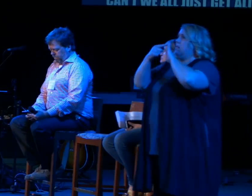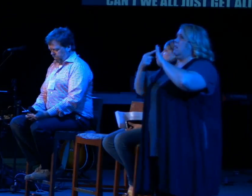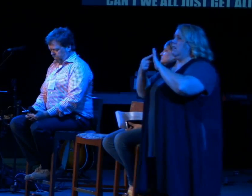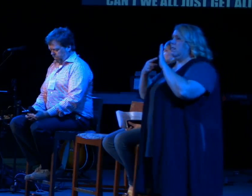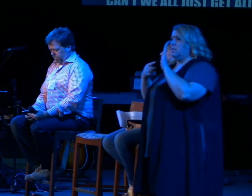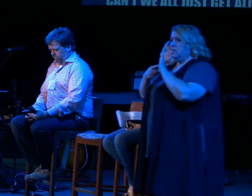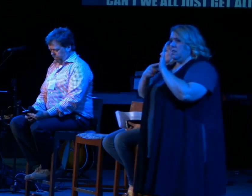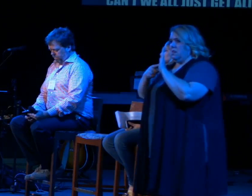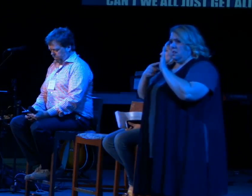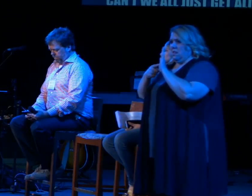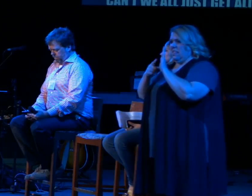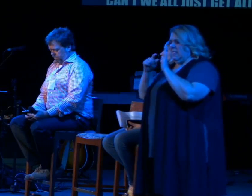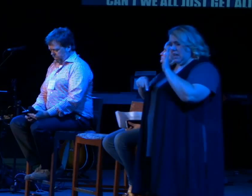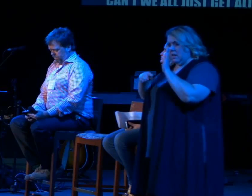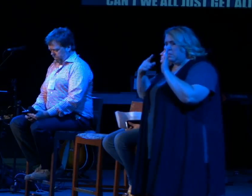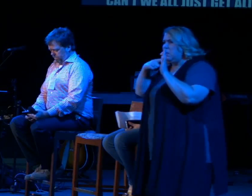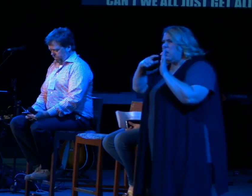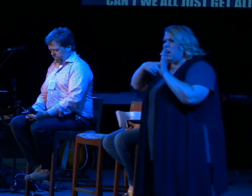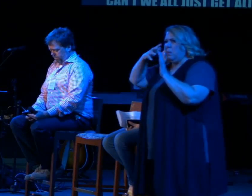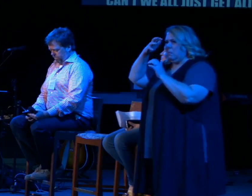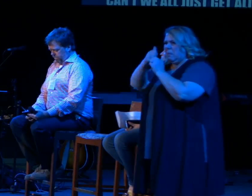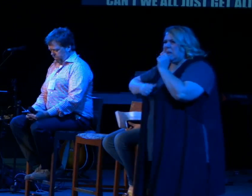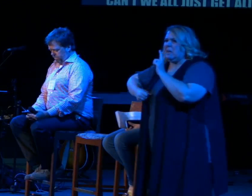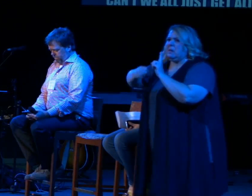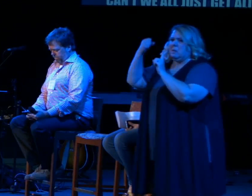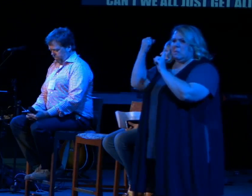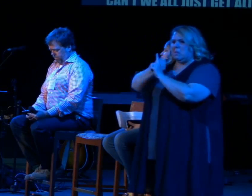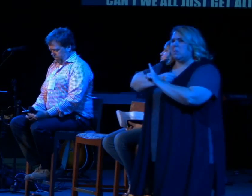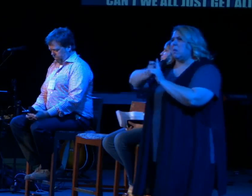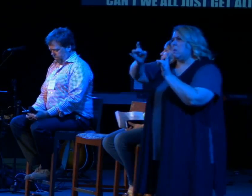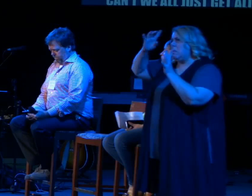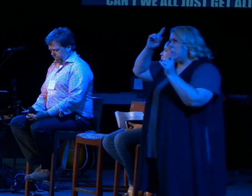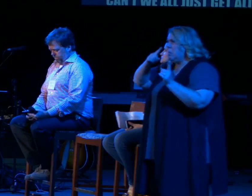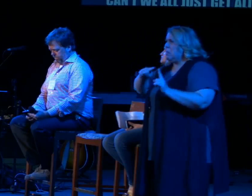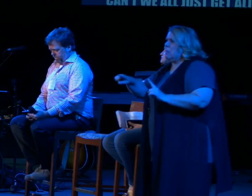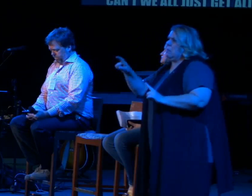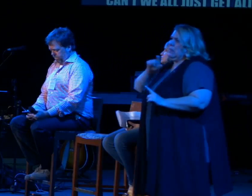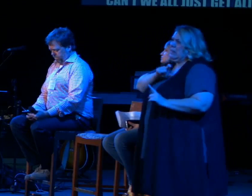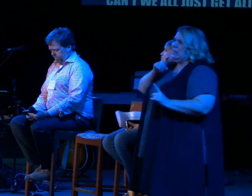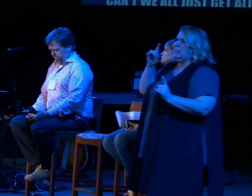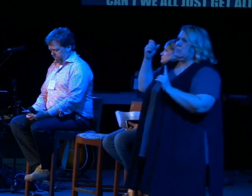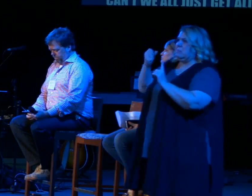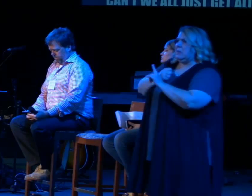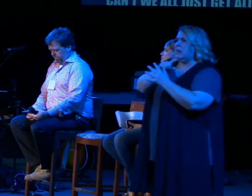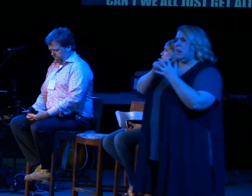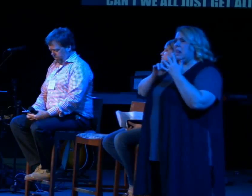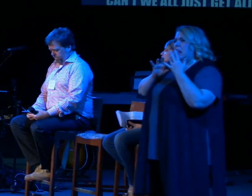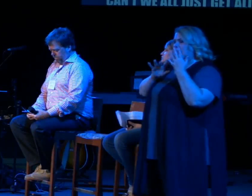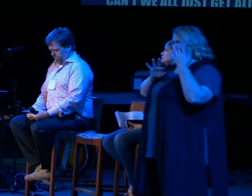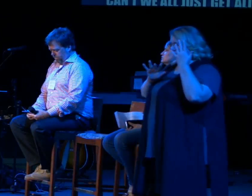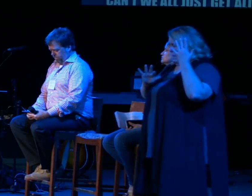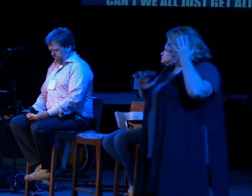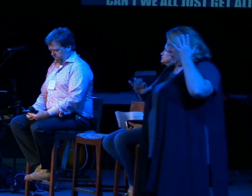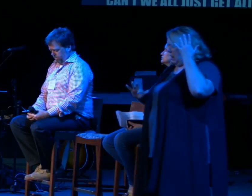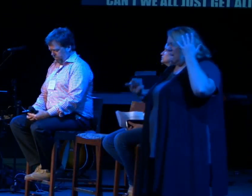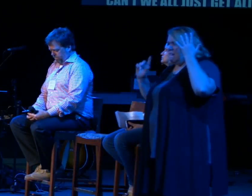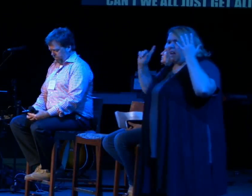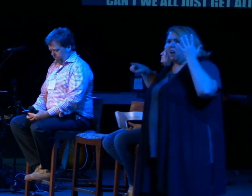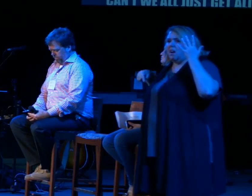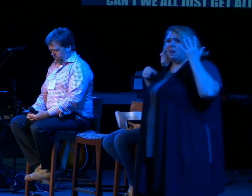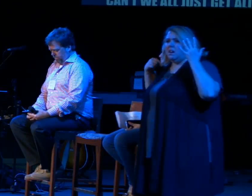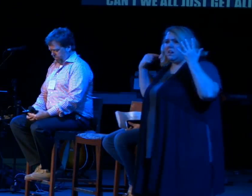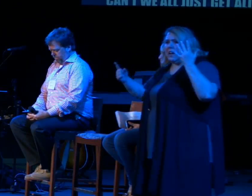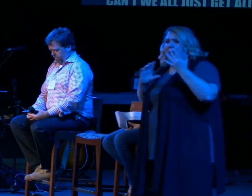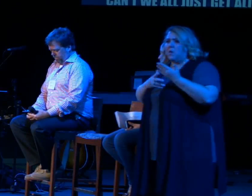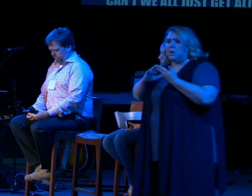uncovered all kinds of brutality and malfeasance in the police force and all kinds of things that have been happening for a long time